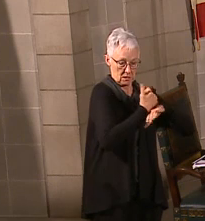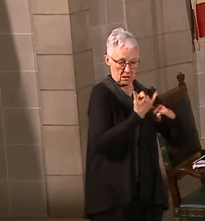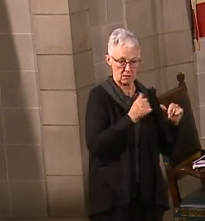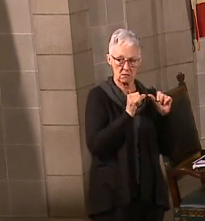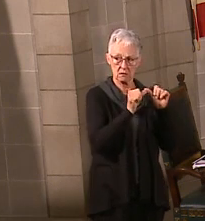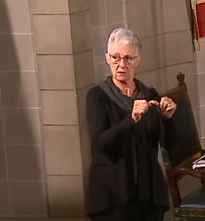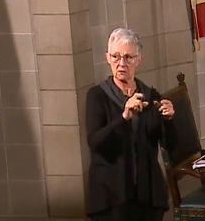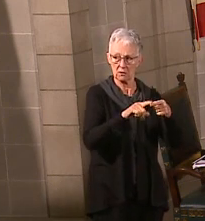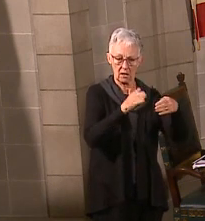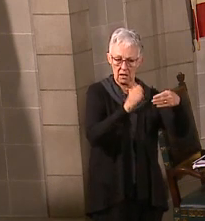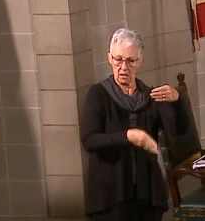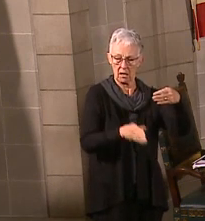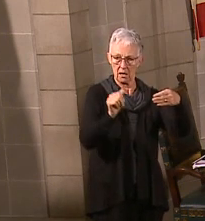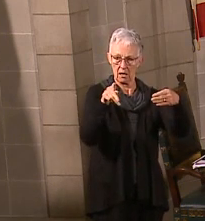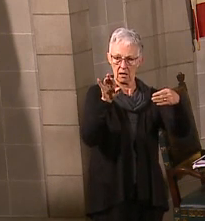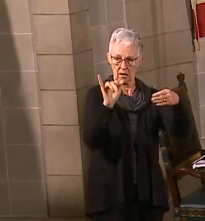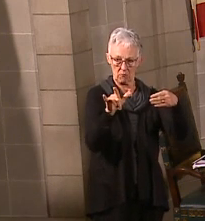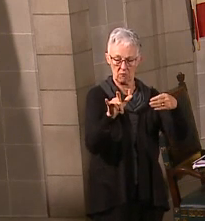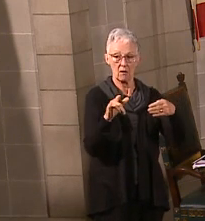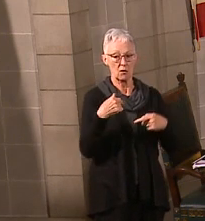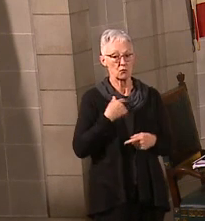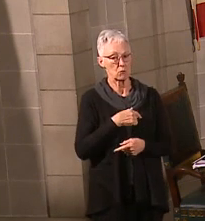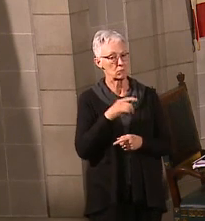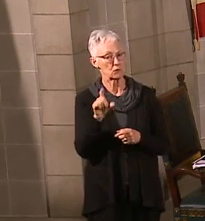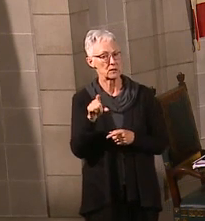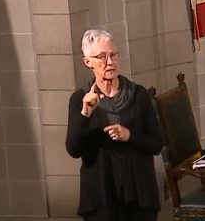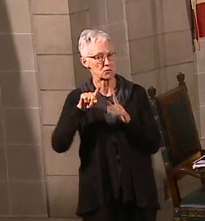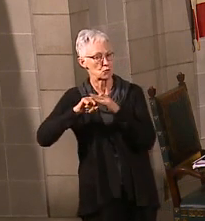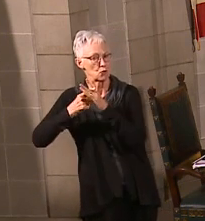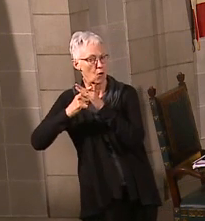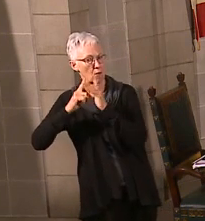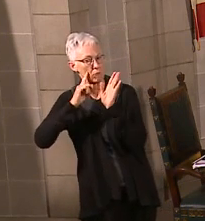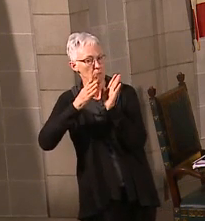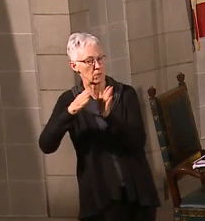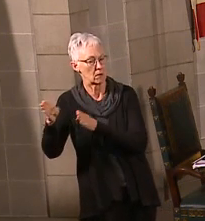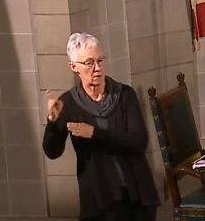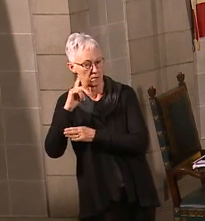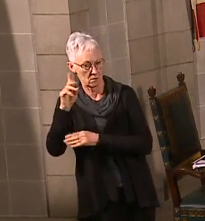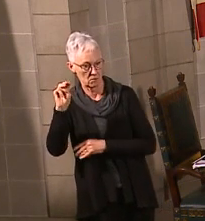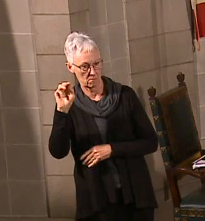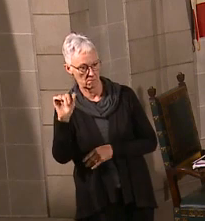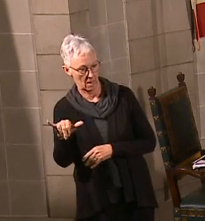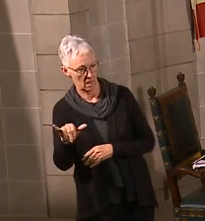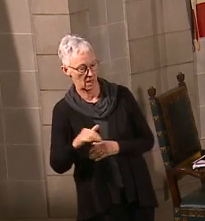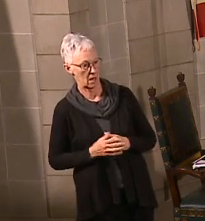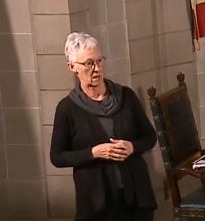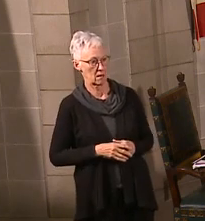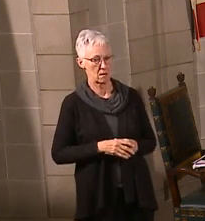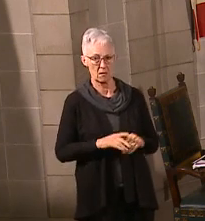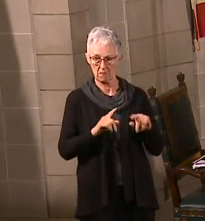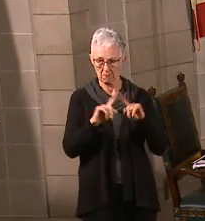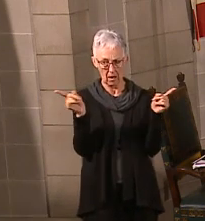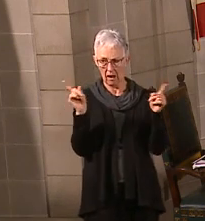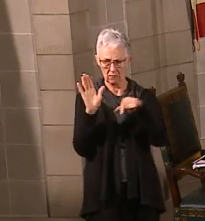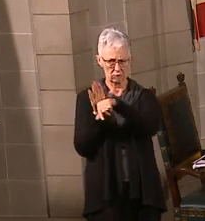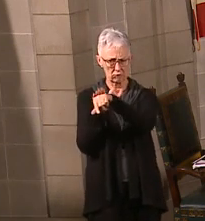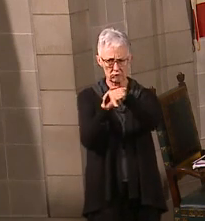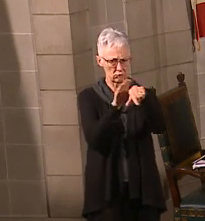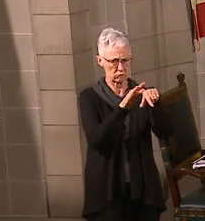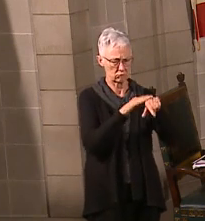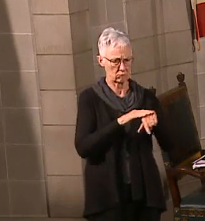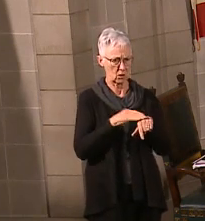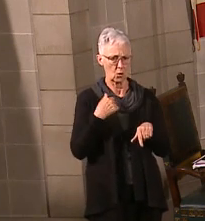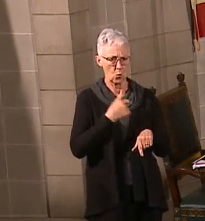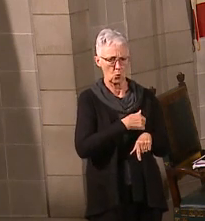at steps are we going to take in May. But again, I want to set everybody's expectation that we are not just going to lift all these social